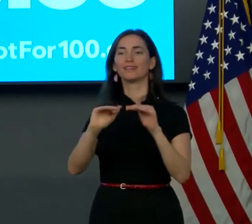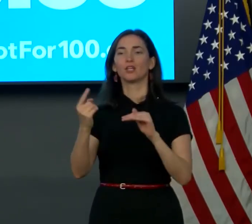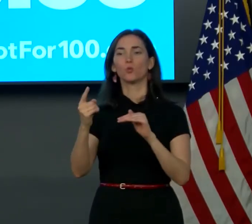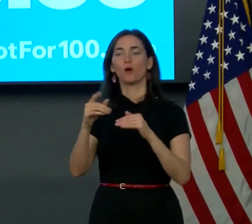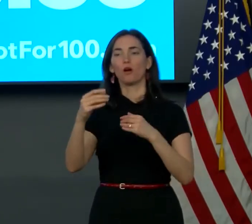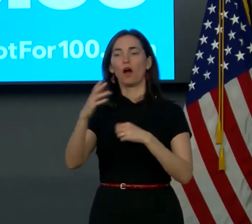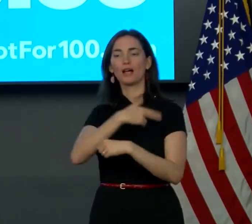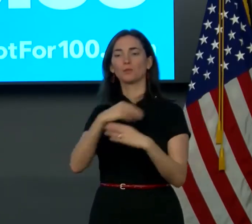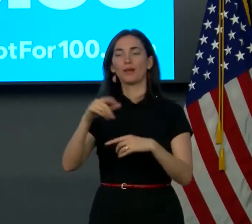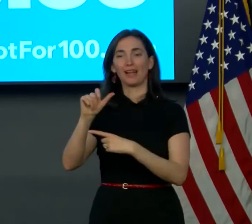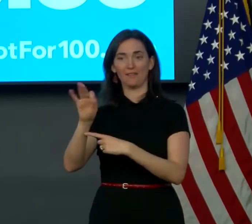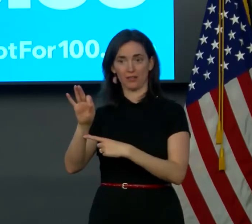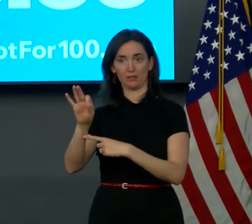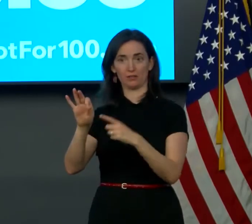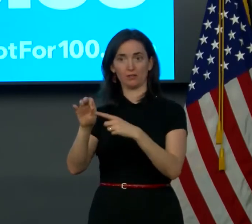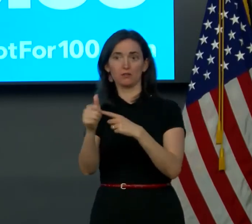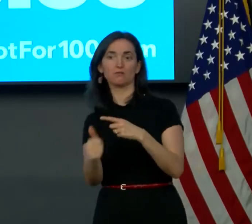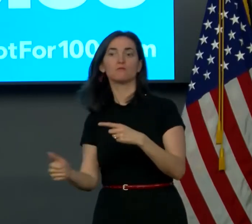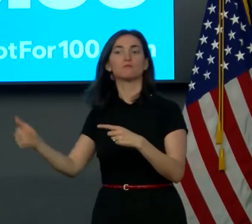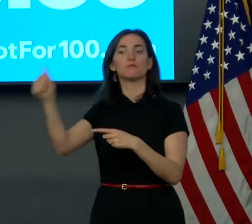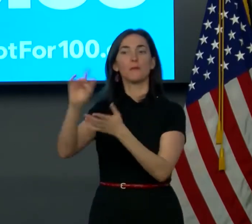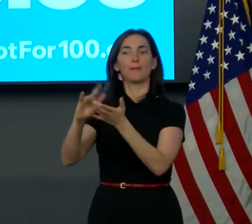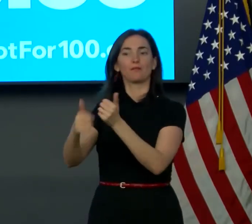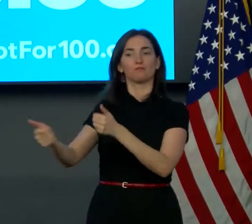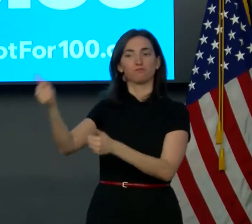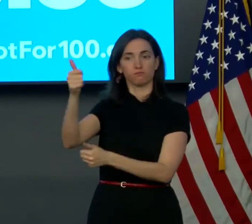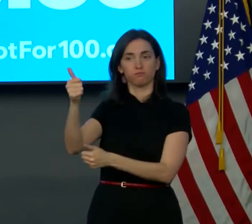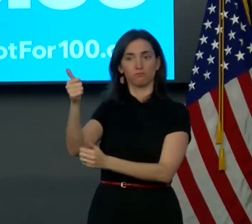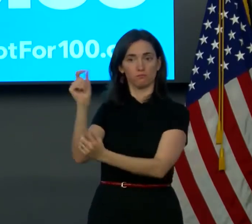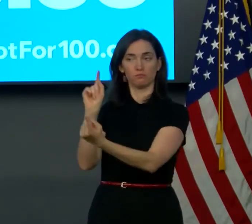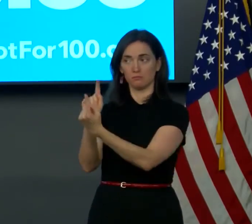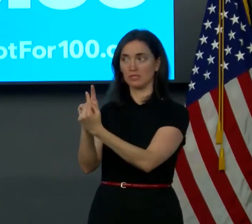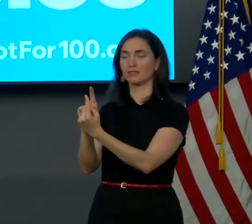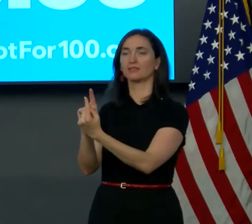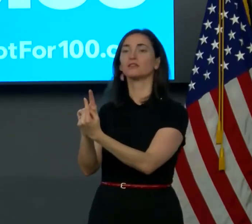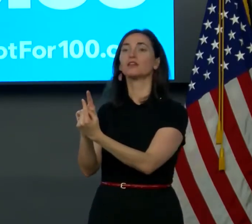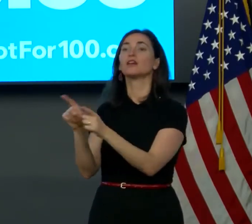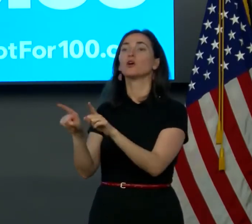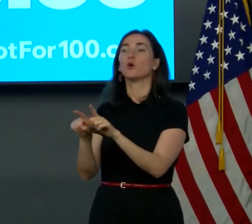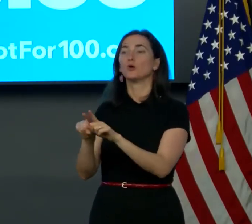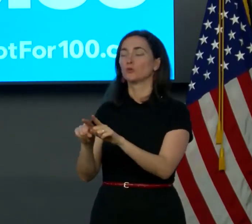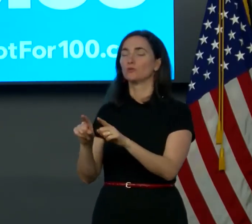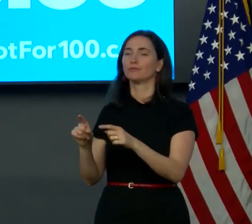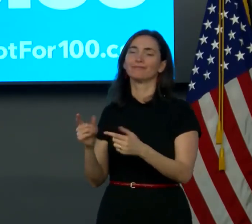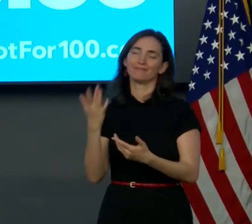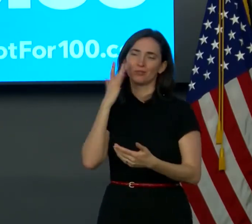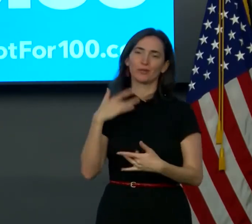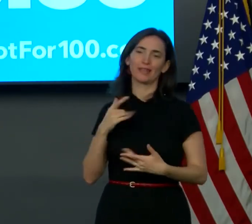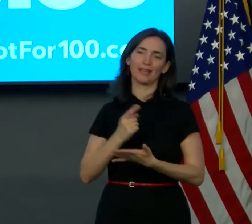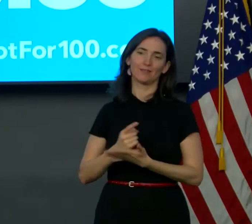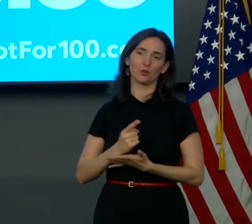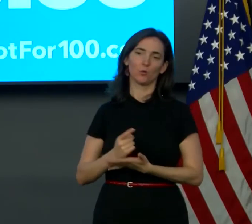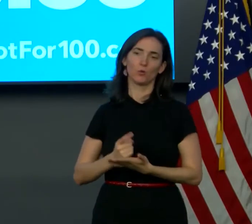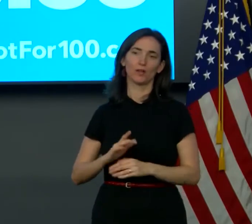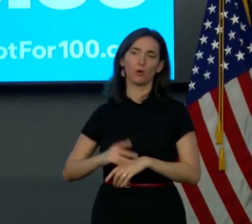in Lafayette. And of course, on Tuesday this week, as I always do, I was able to hear